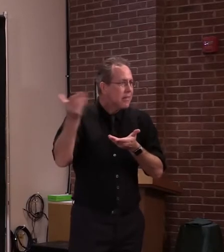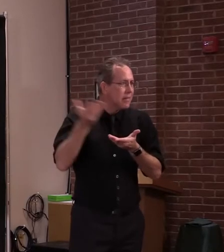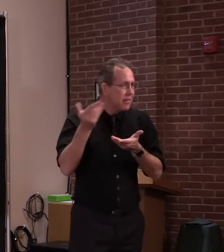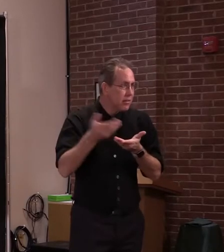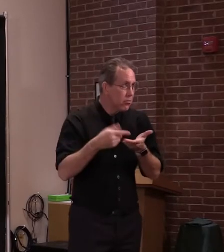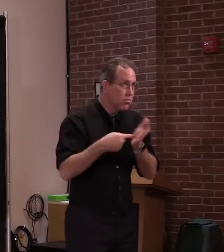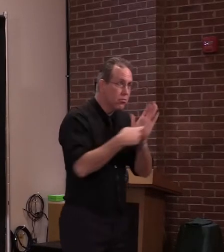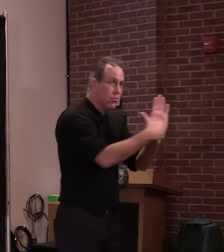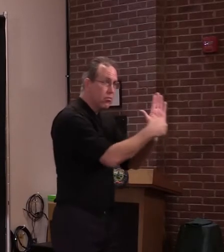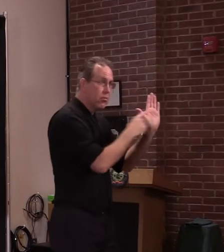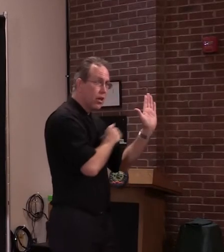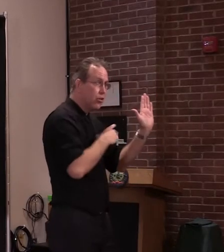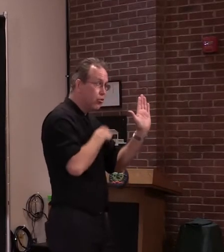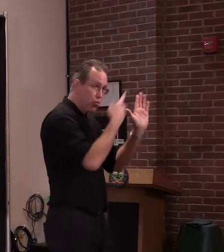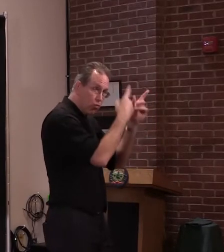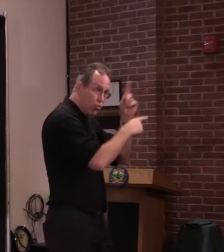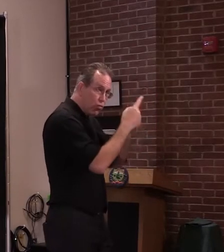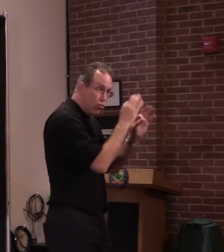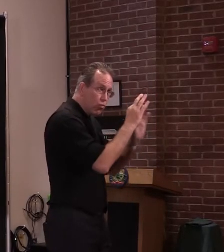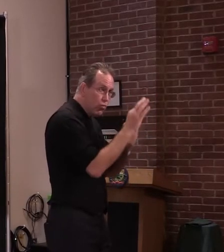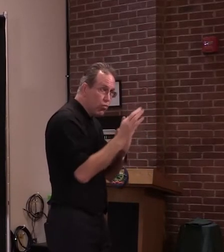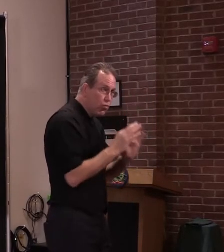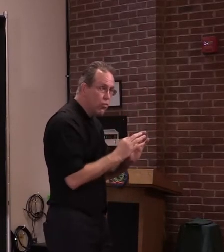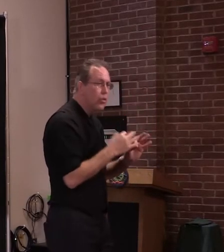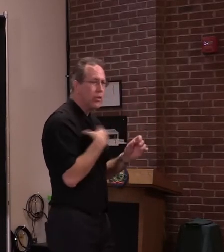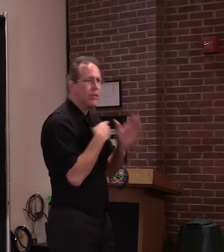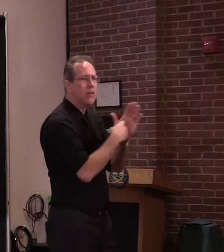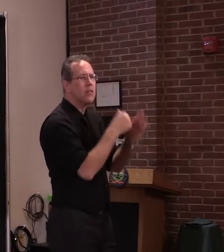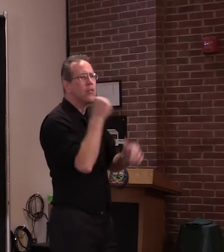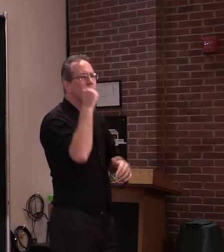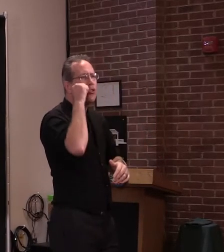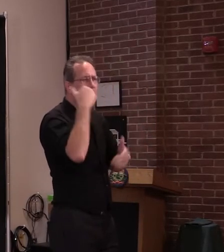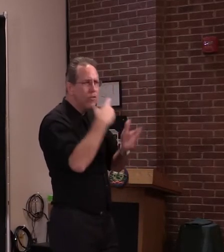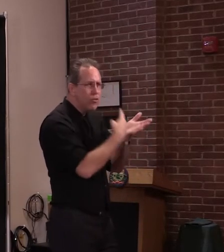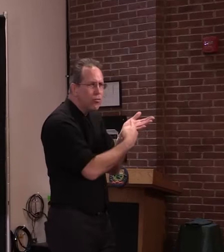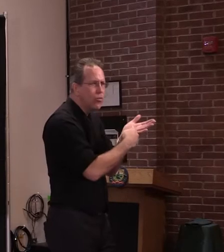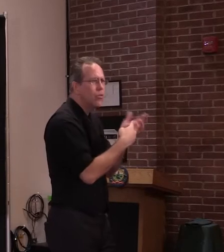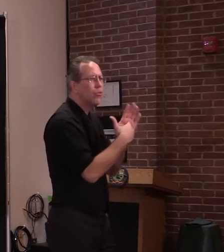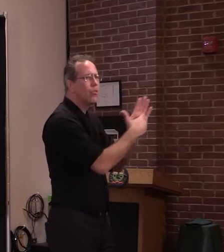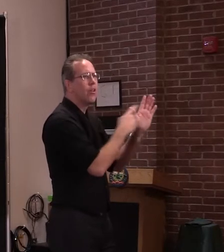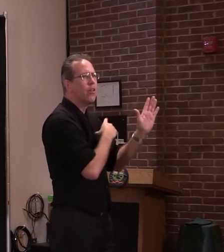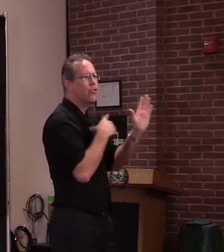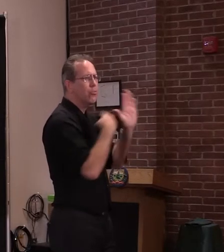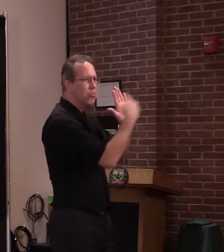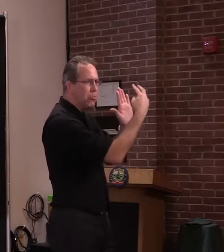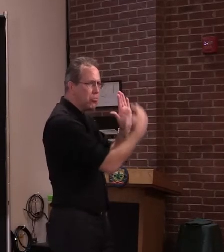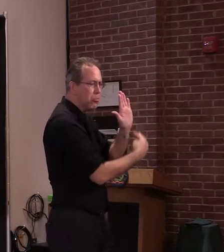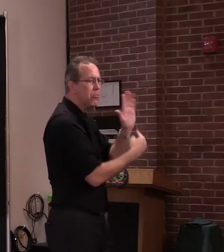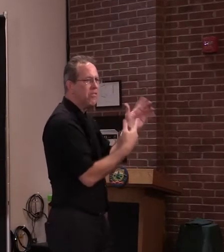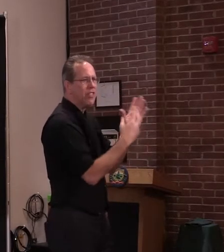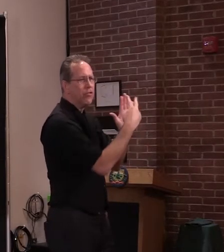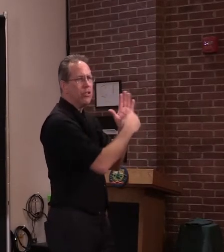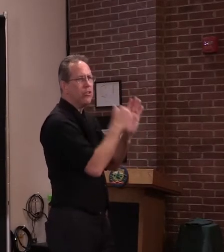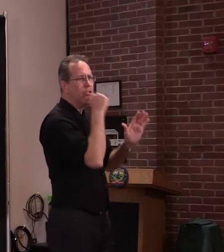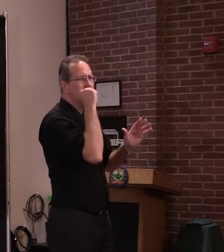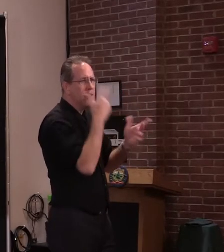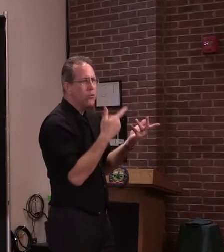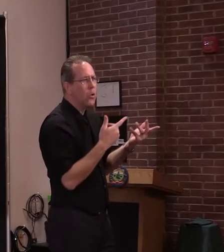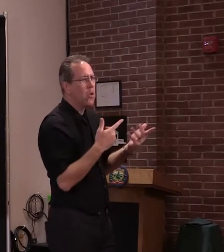I think, is what we did yesterday. So there's things in there that, again, I think, move the ball forward.